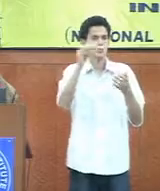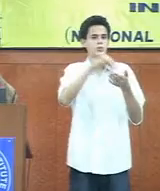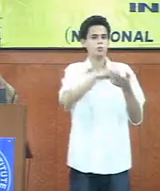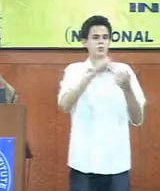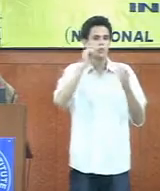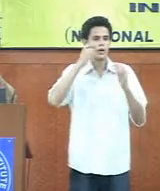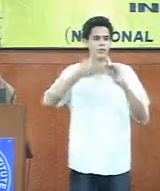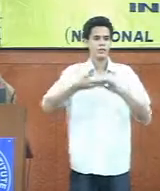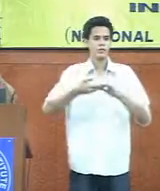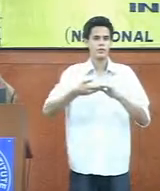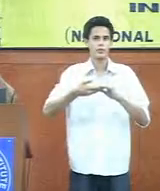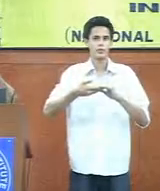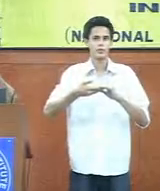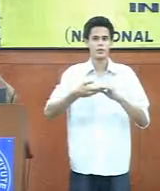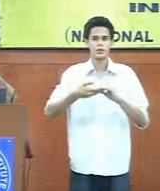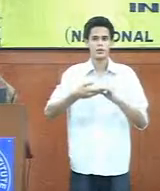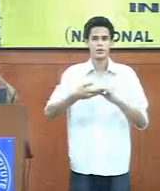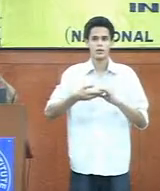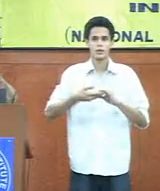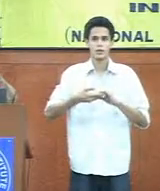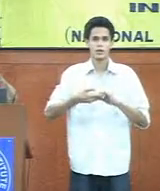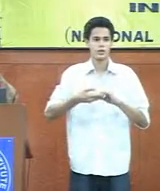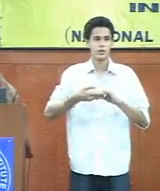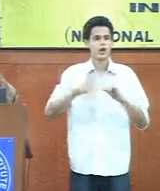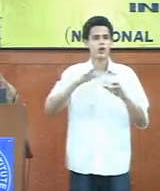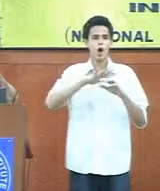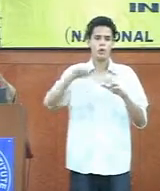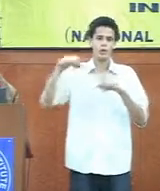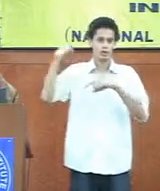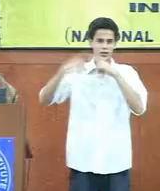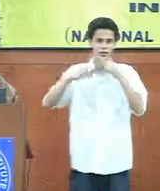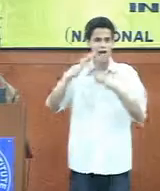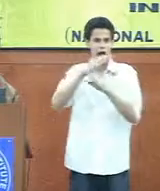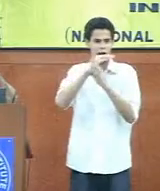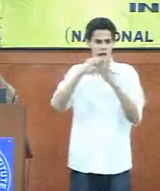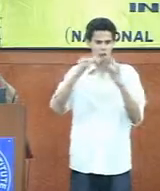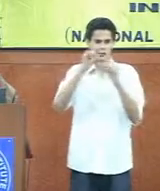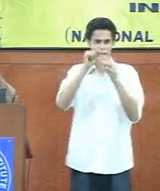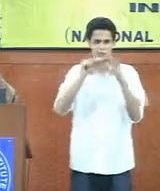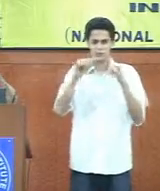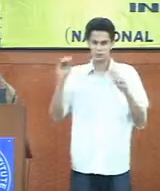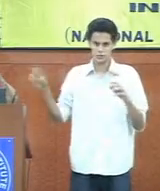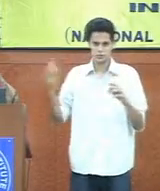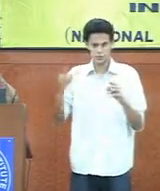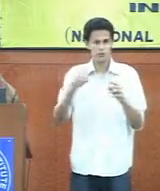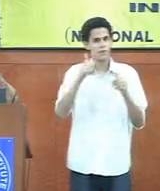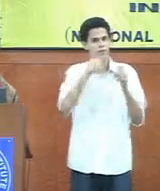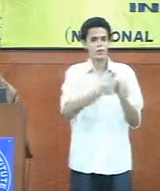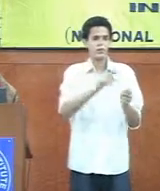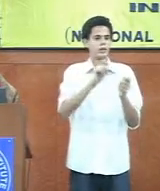she would get from the normal succession laws, the normal Hindu Succession Act